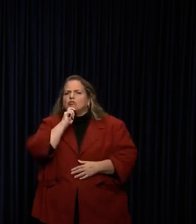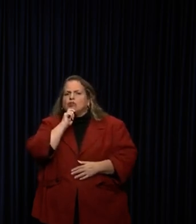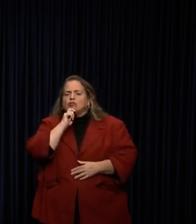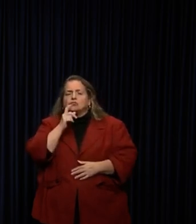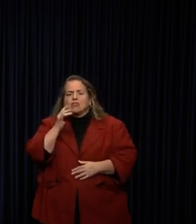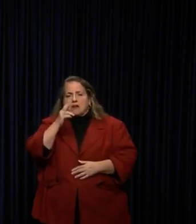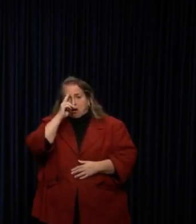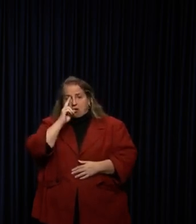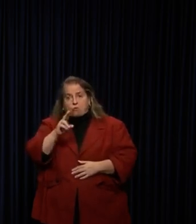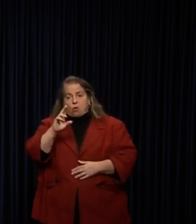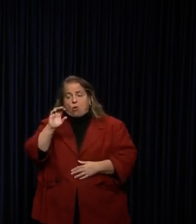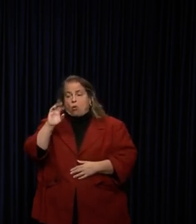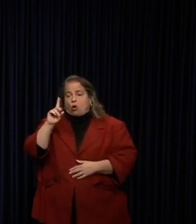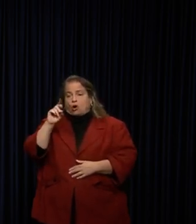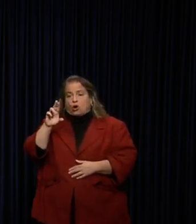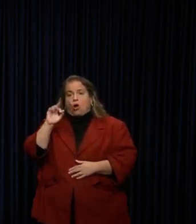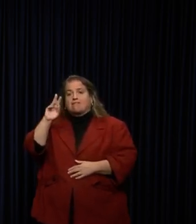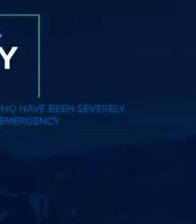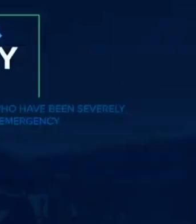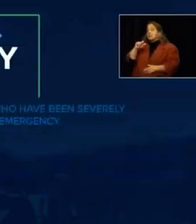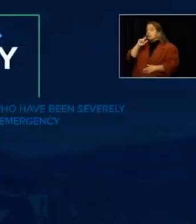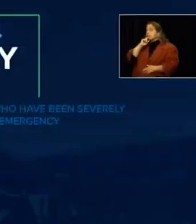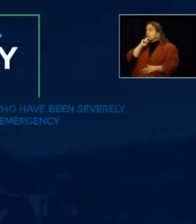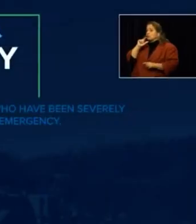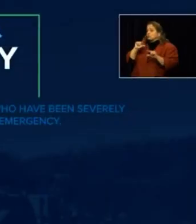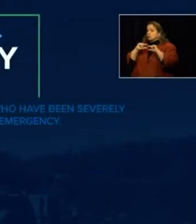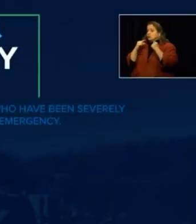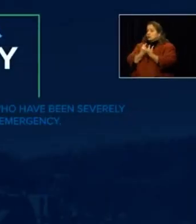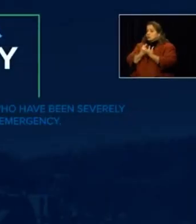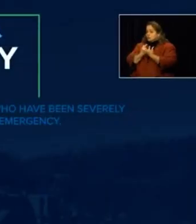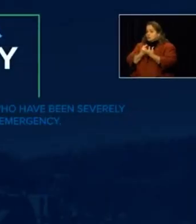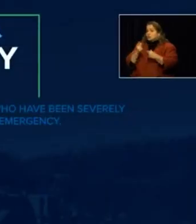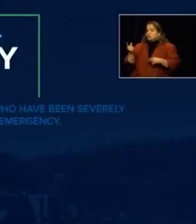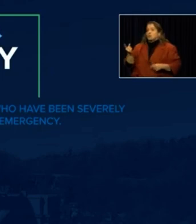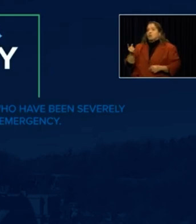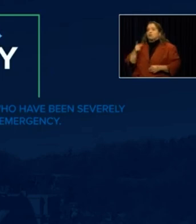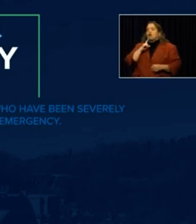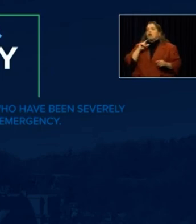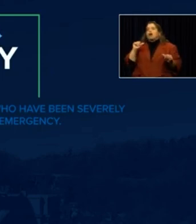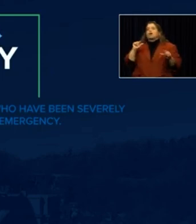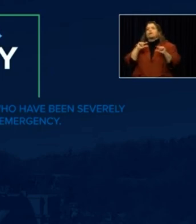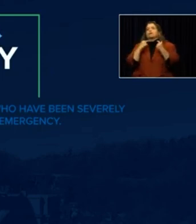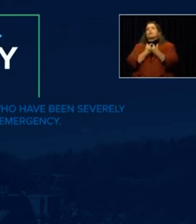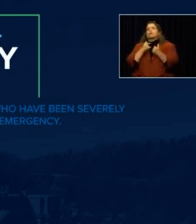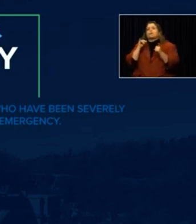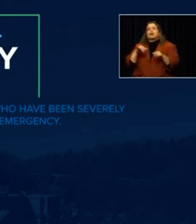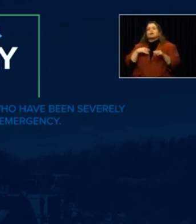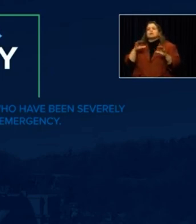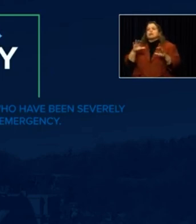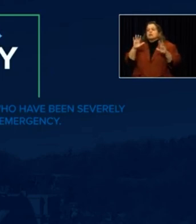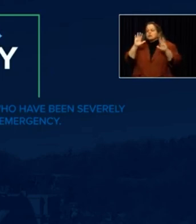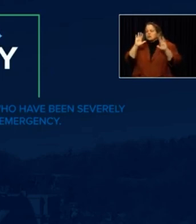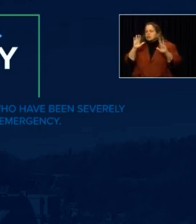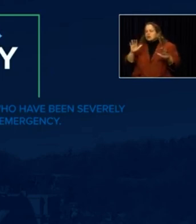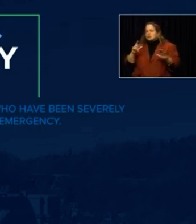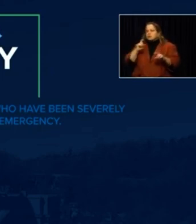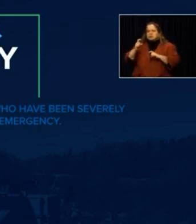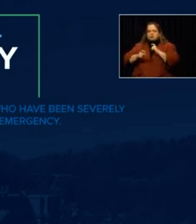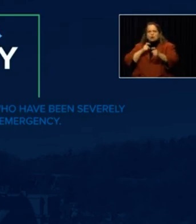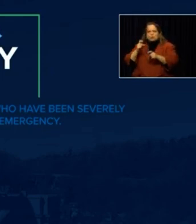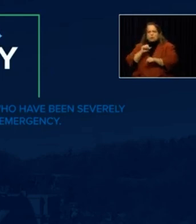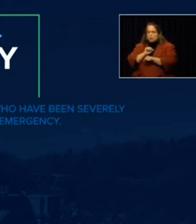the honorable order of Kentucky colonels. They are a group that has done incredible charitable work